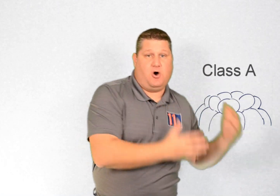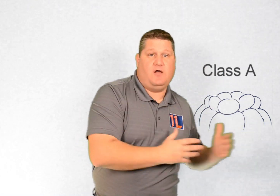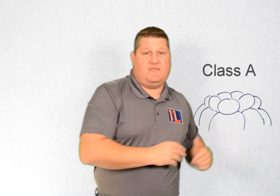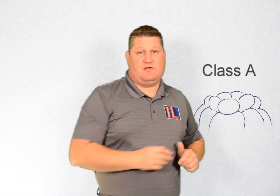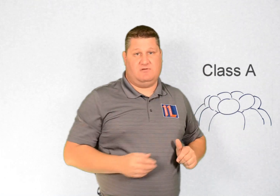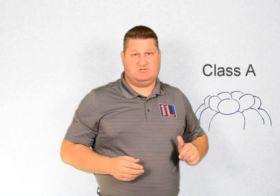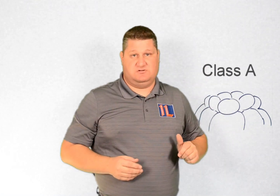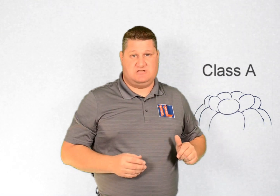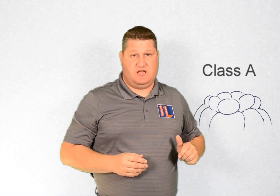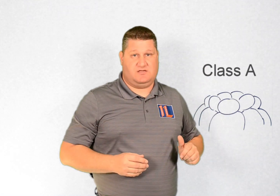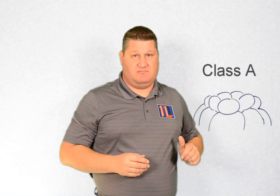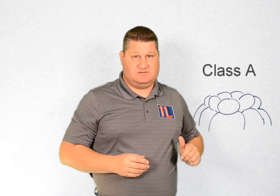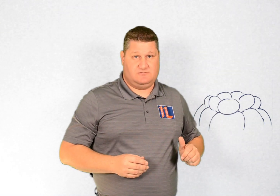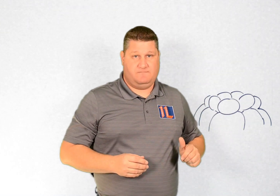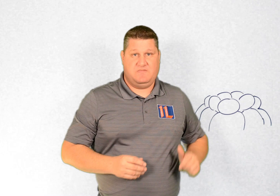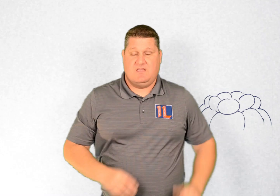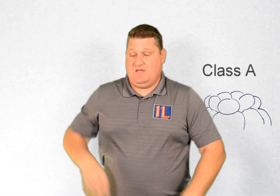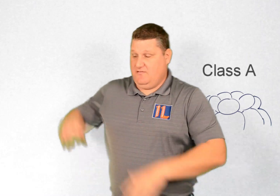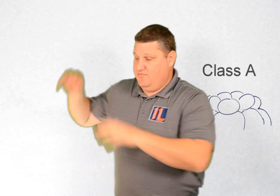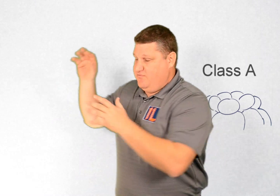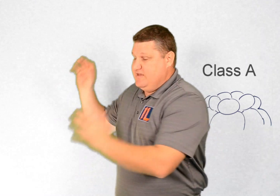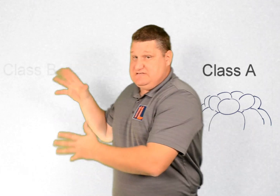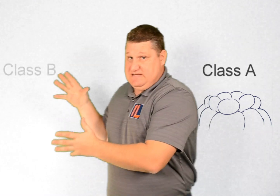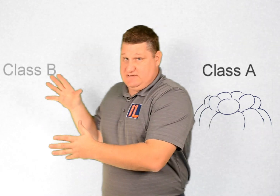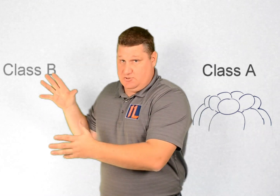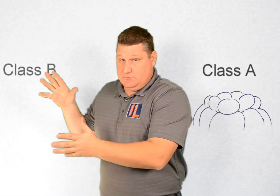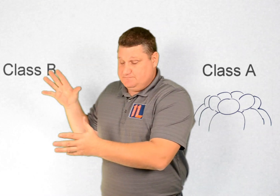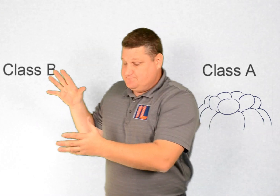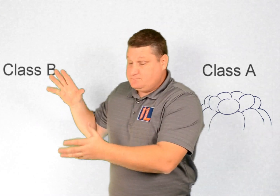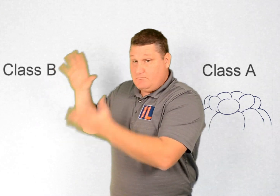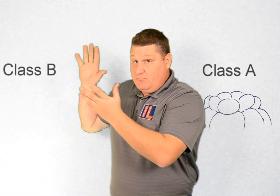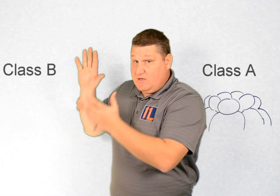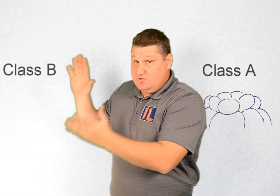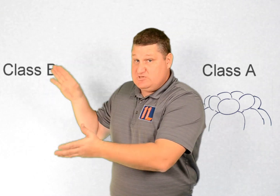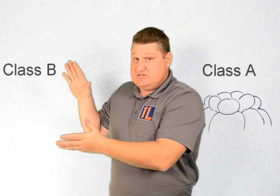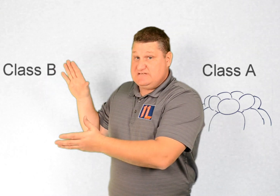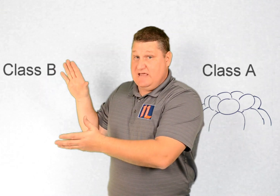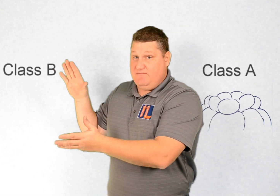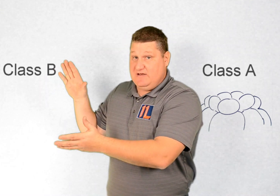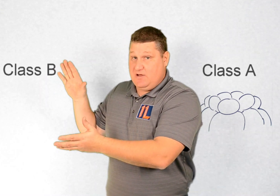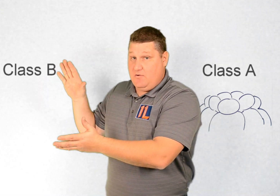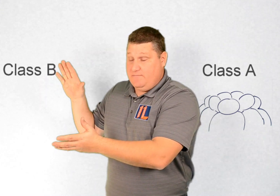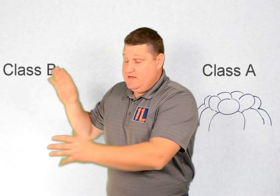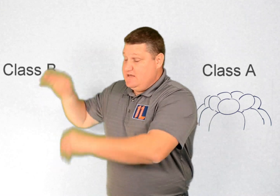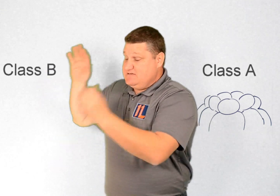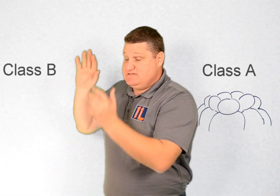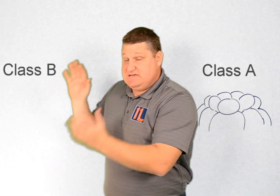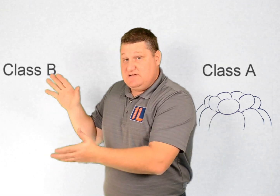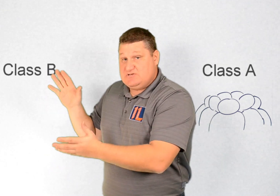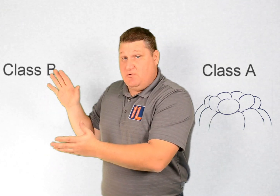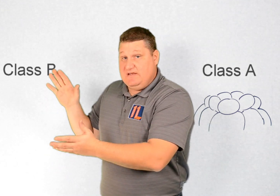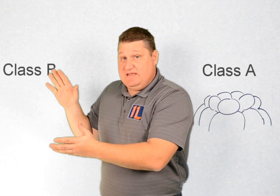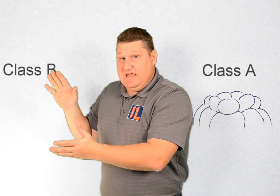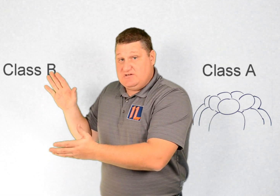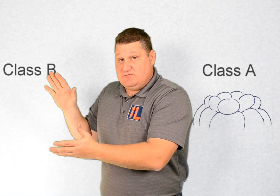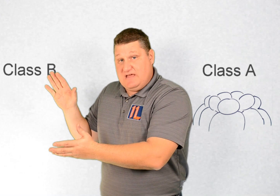on that original document. This teacher uses the same video, still is going to get to that